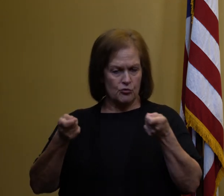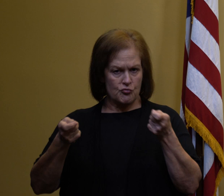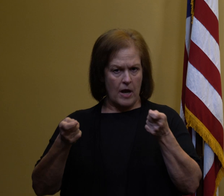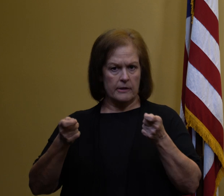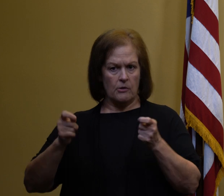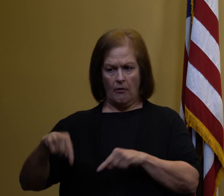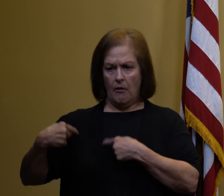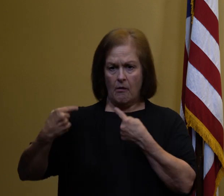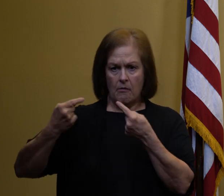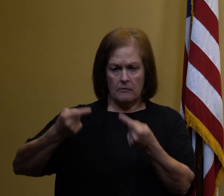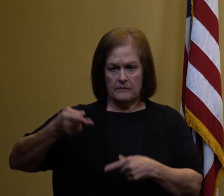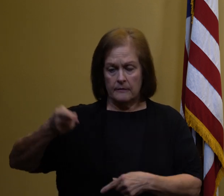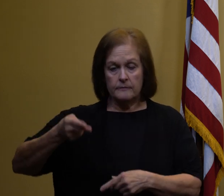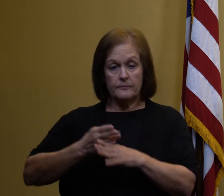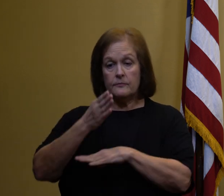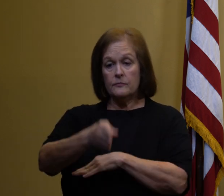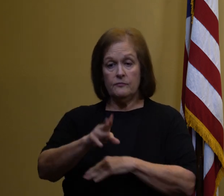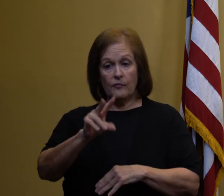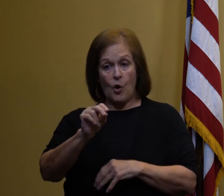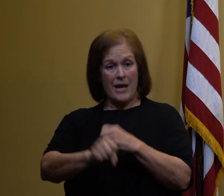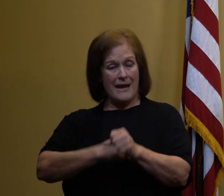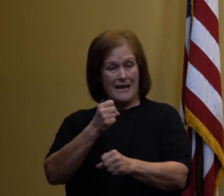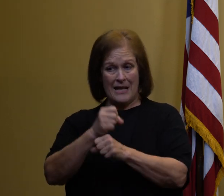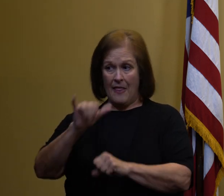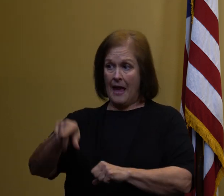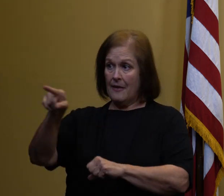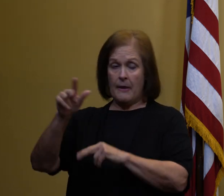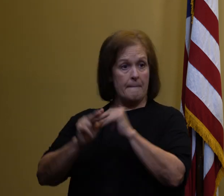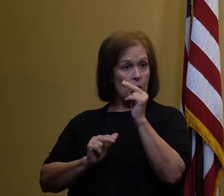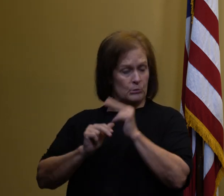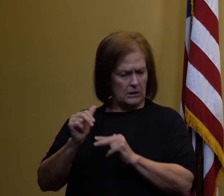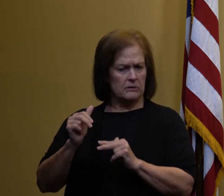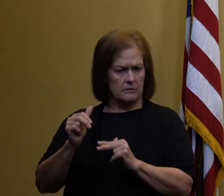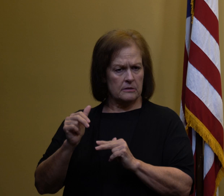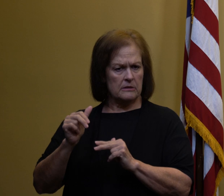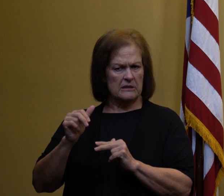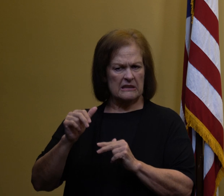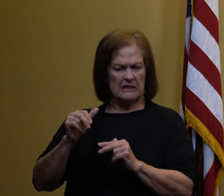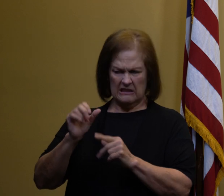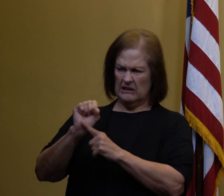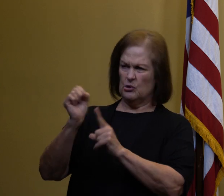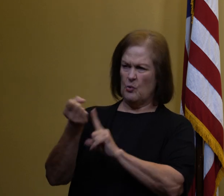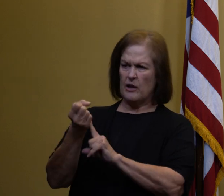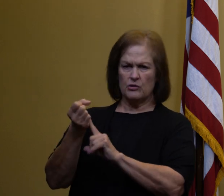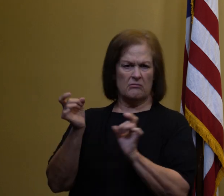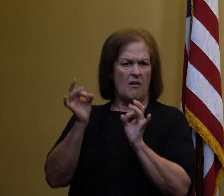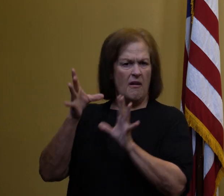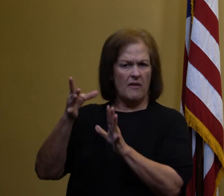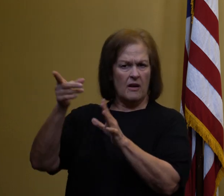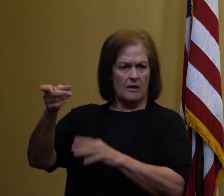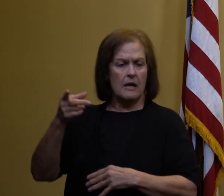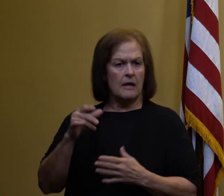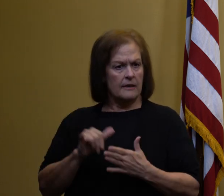the history, over 30 years of that building being in the condition that we've had to live with for this